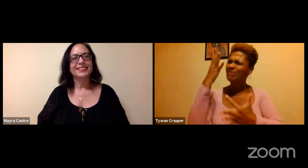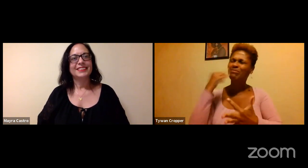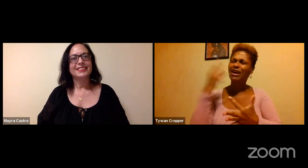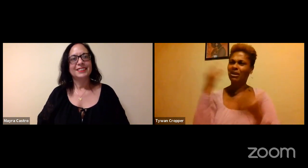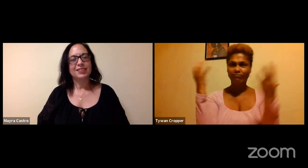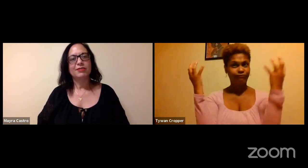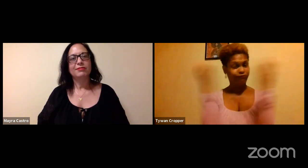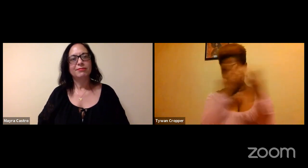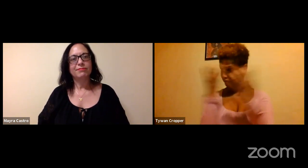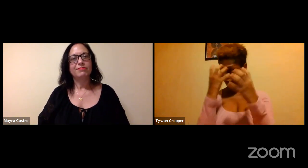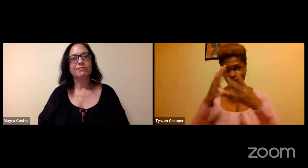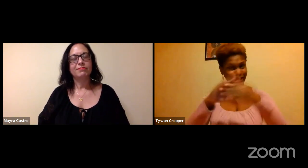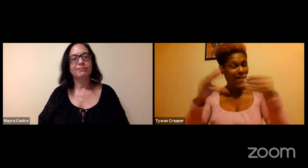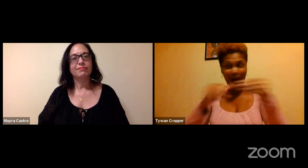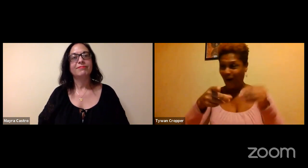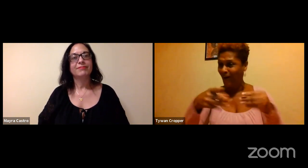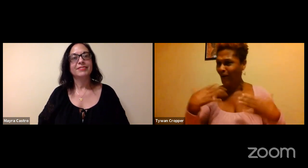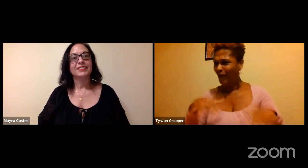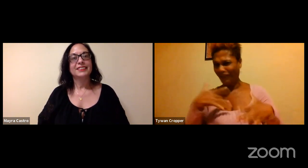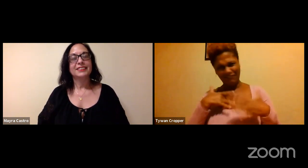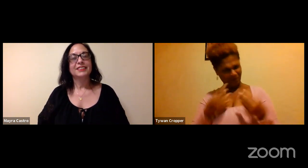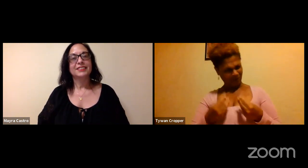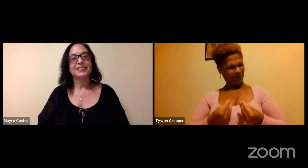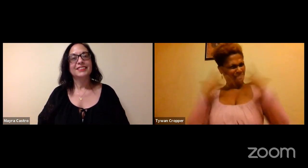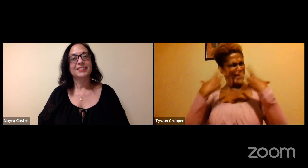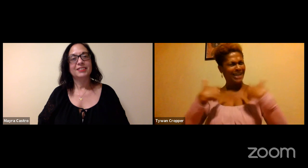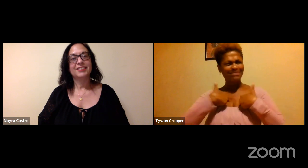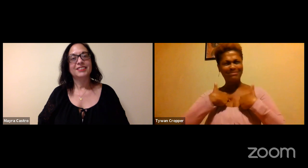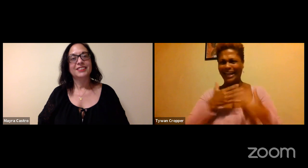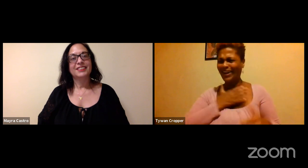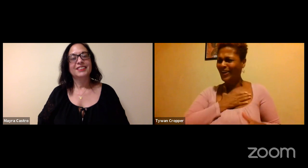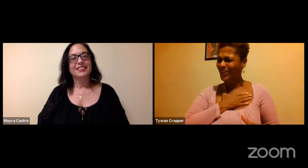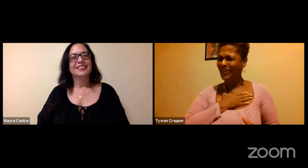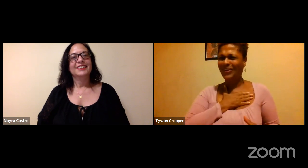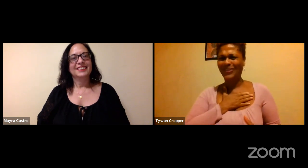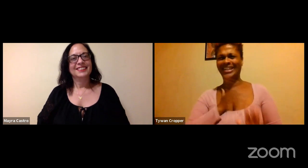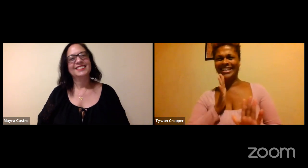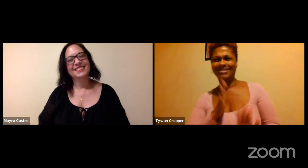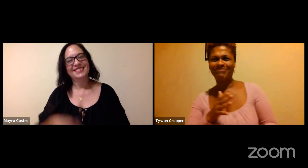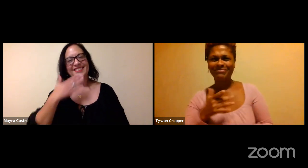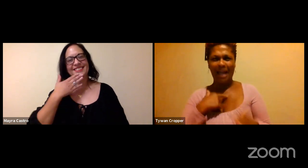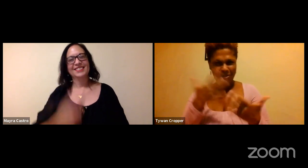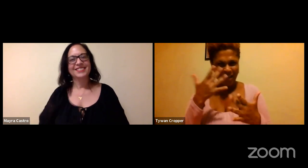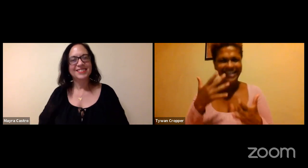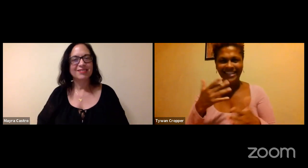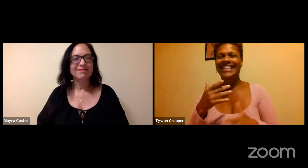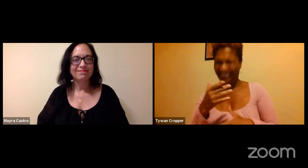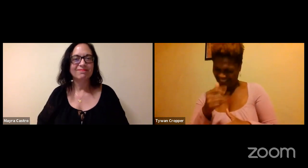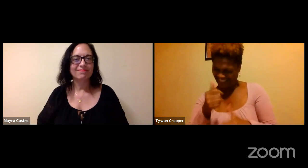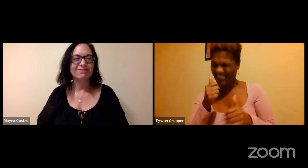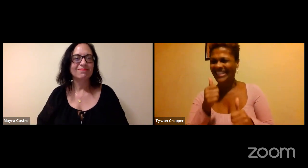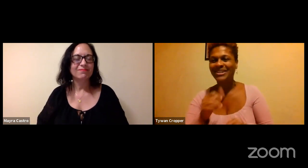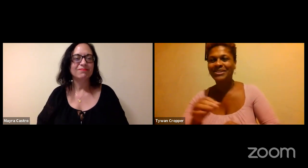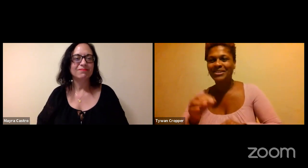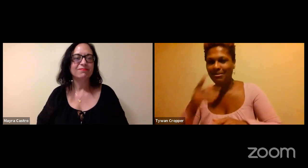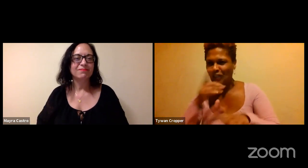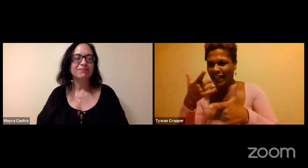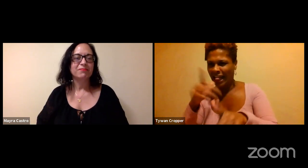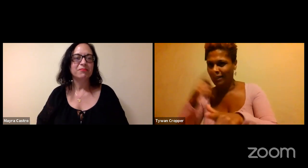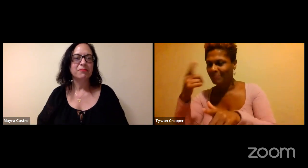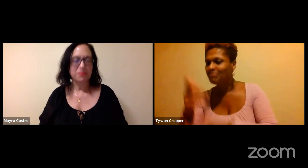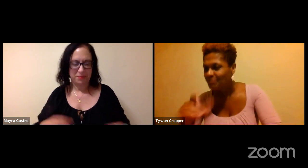an experience. You have had an amazing story. Oh, you inspire me so much.